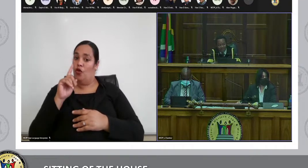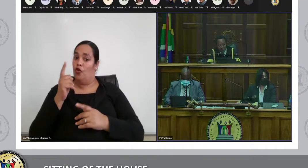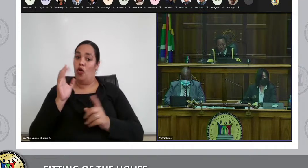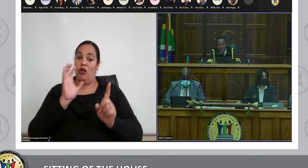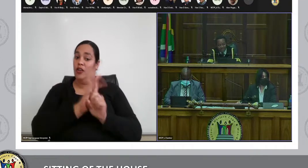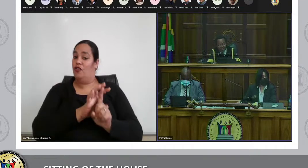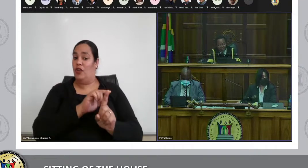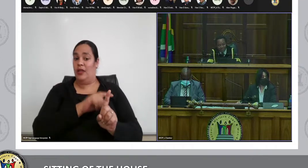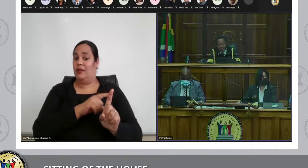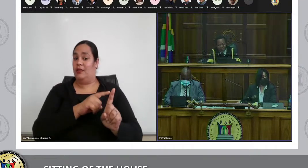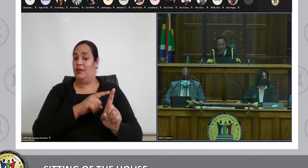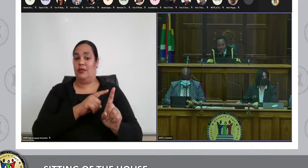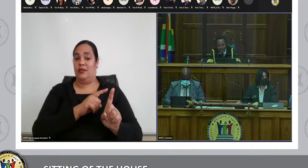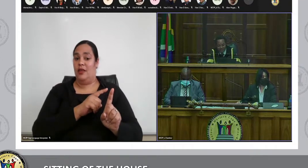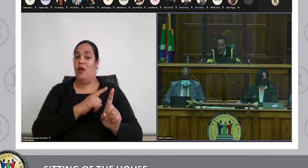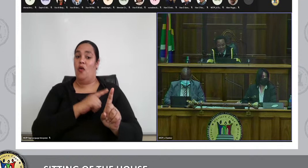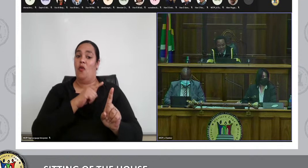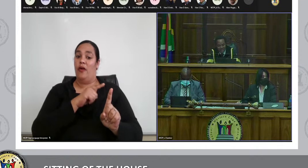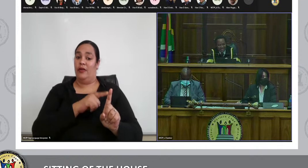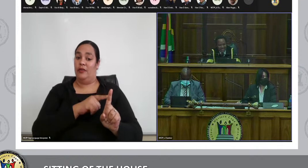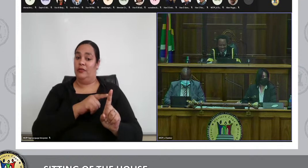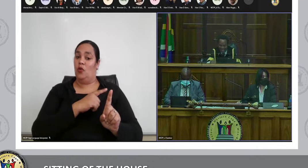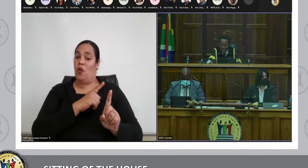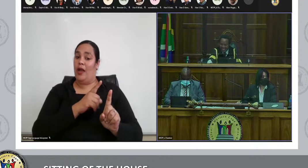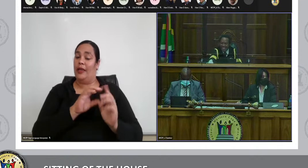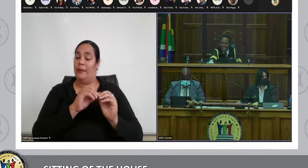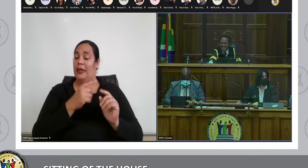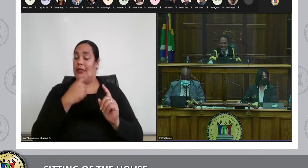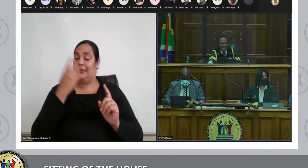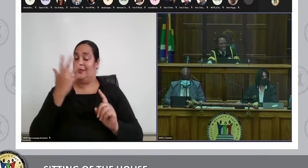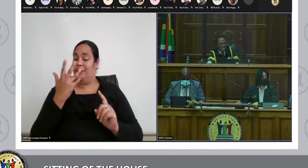Honorable Mitchell. It's his maiden speech.